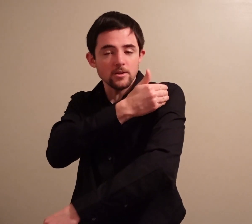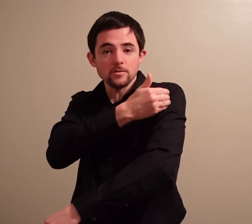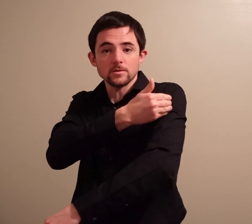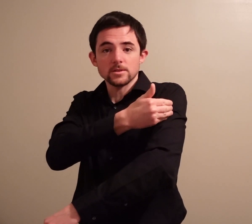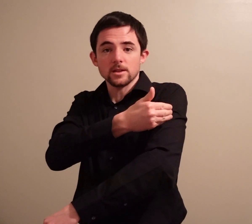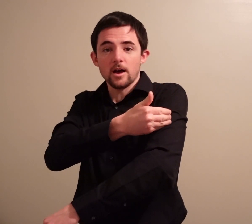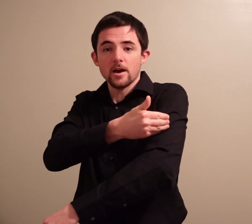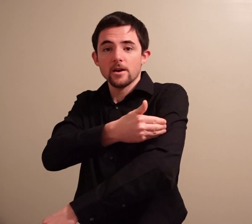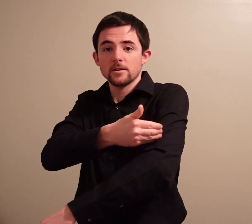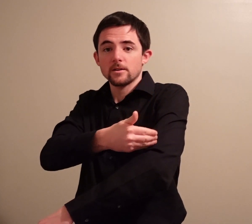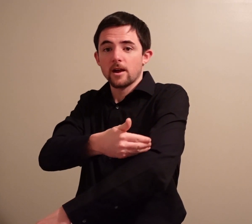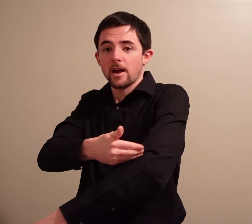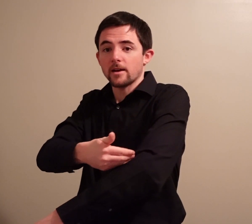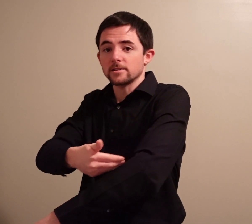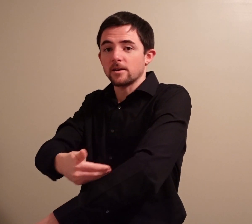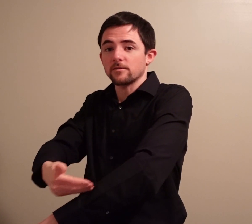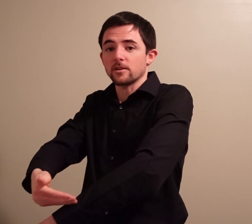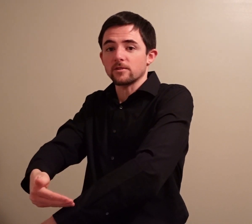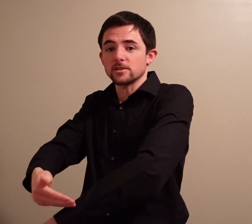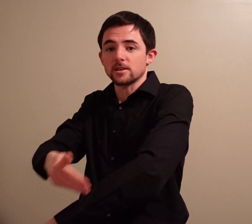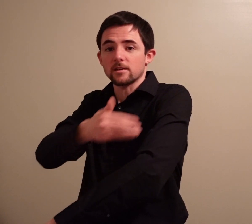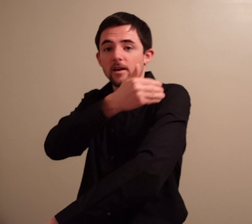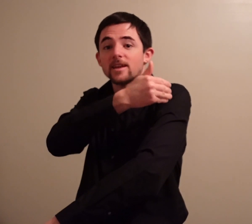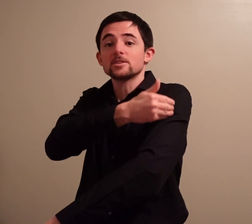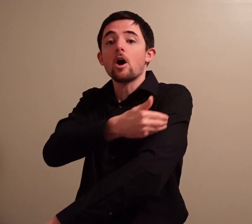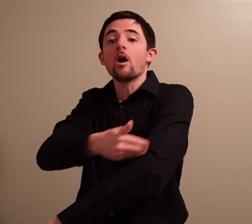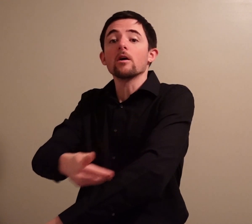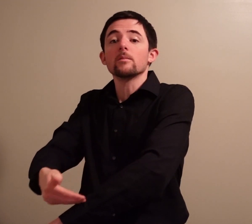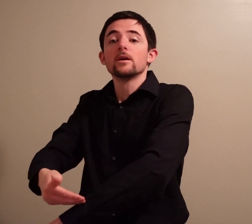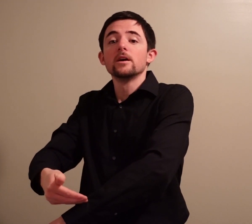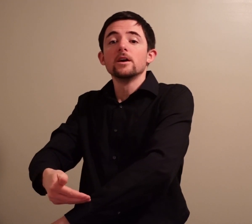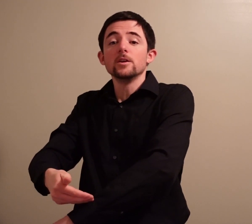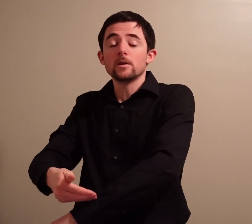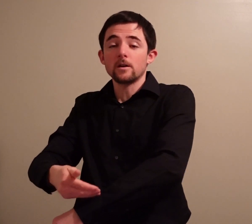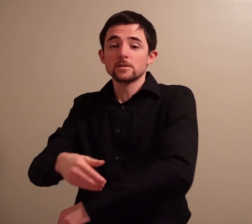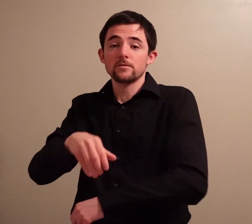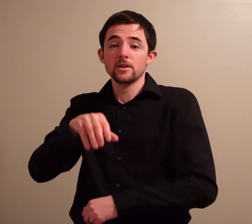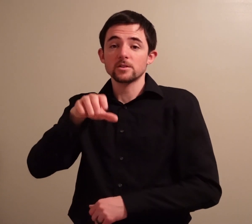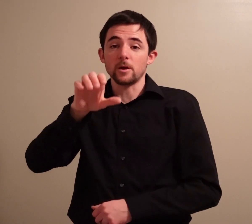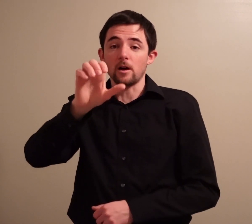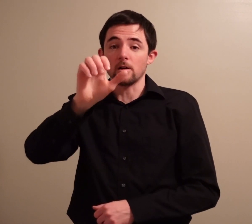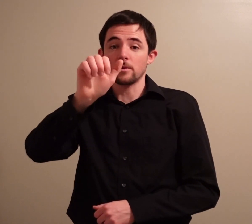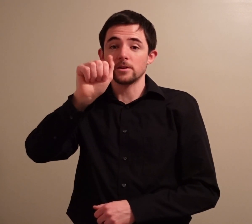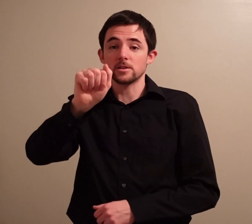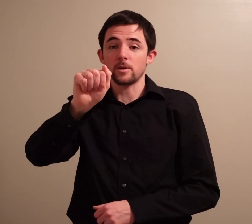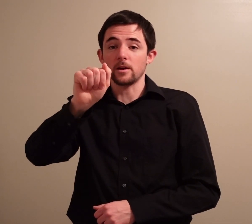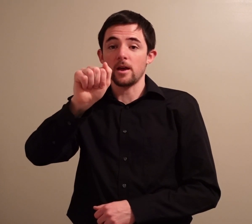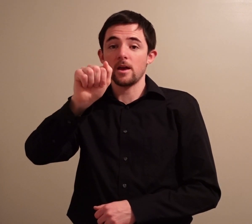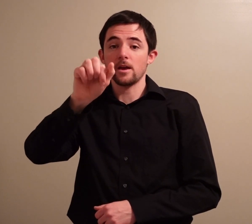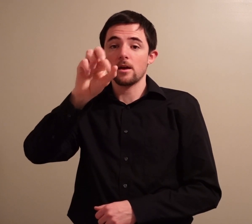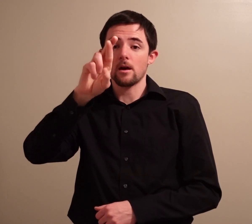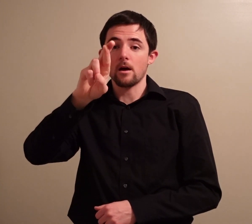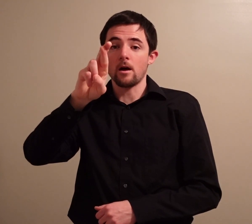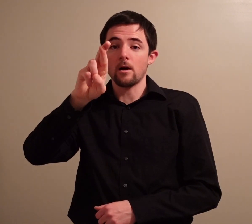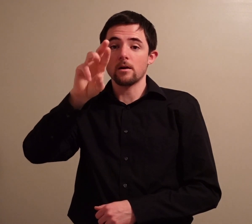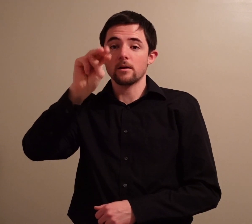you slide your hand down in front of it just like that. That's arm. You can also fingerspell arm just by